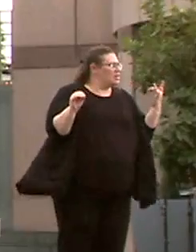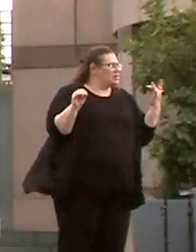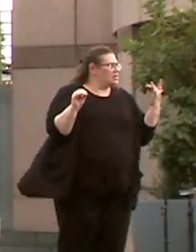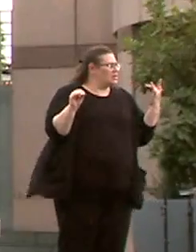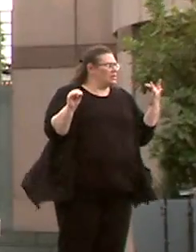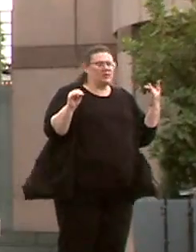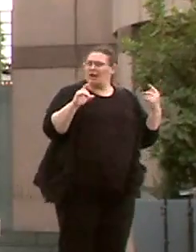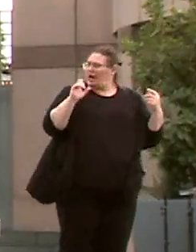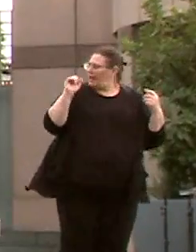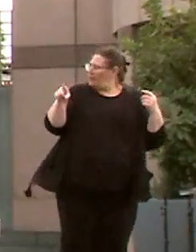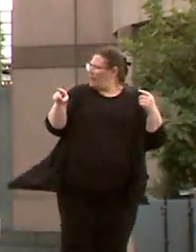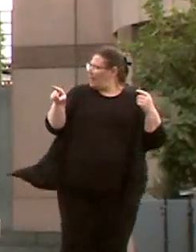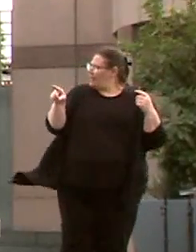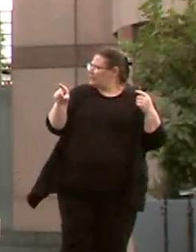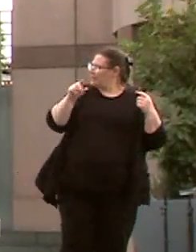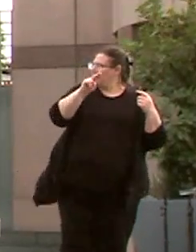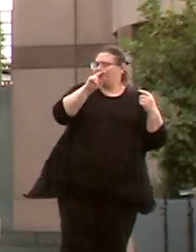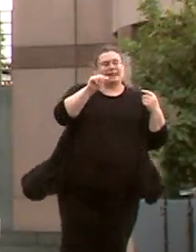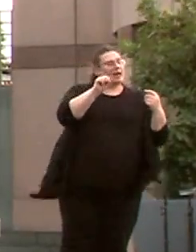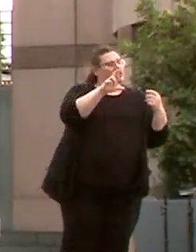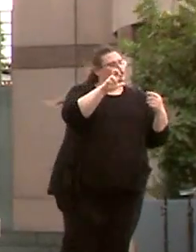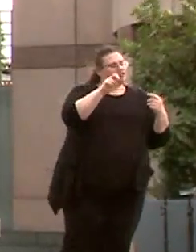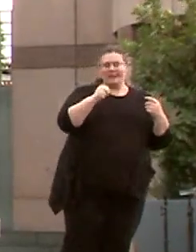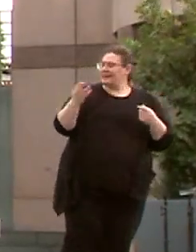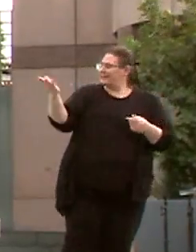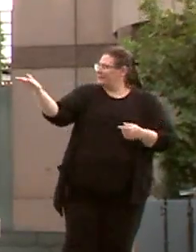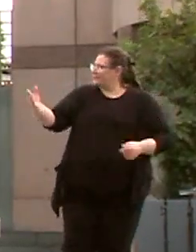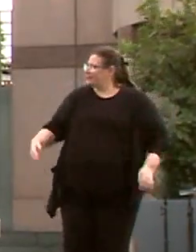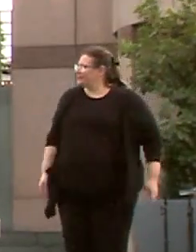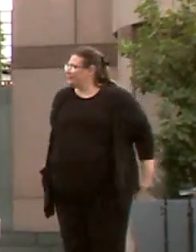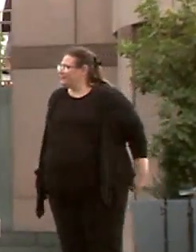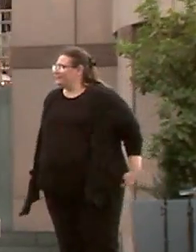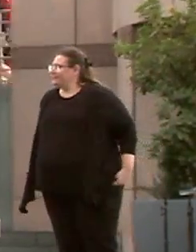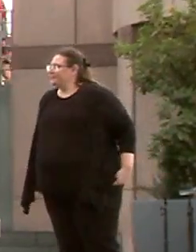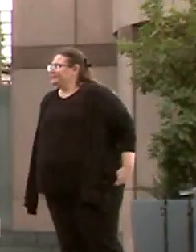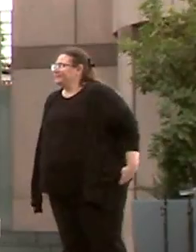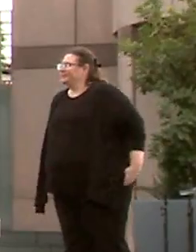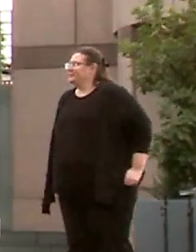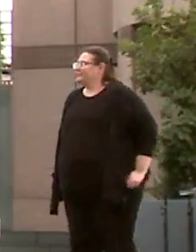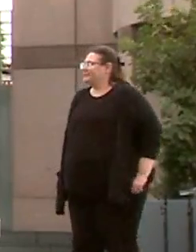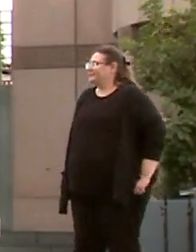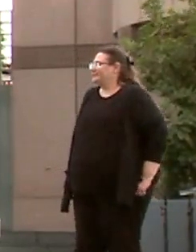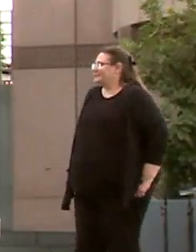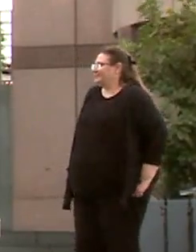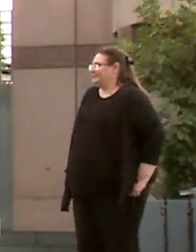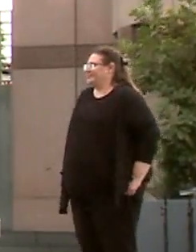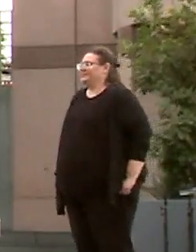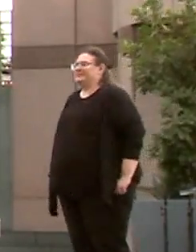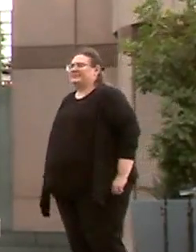ask Nesreen. Again, yeah, the fear is there.